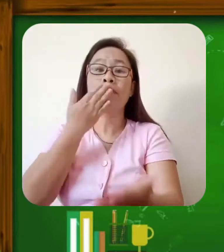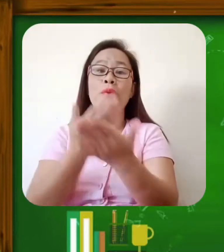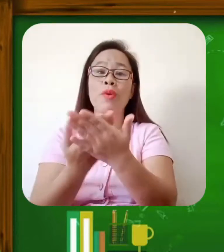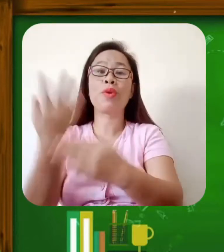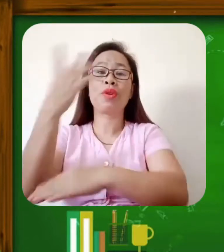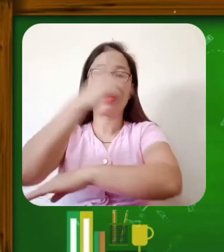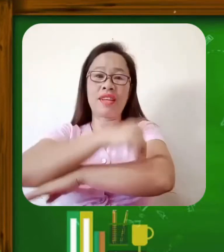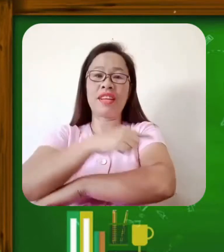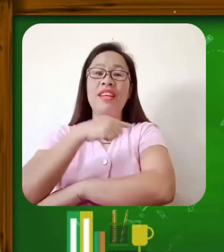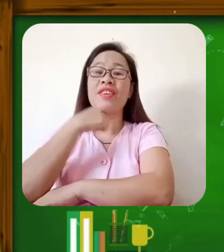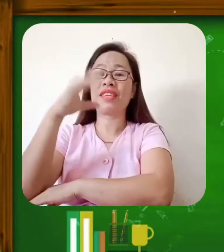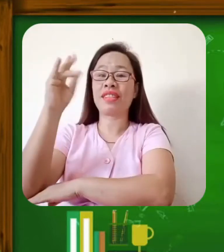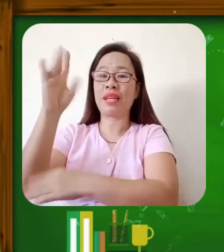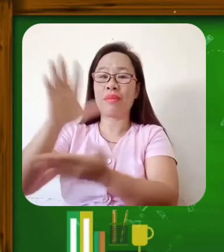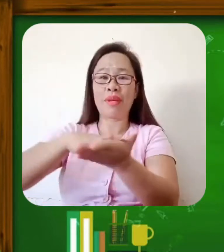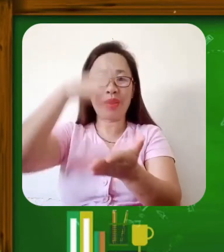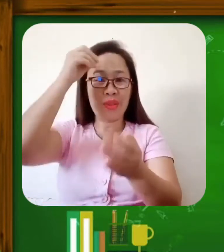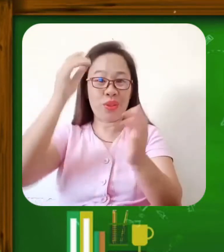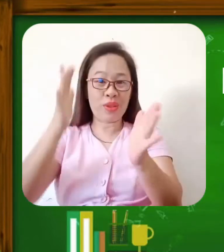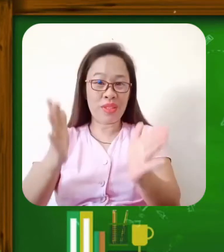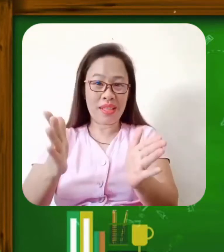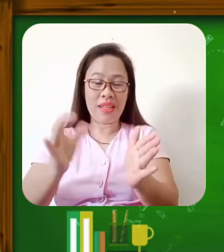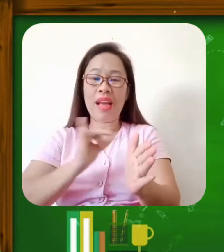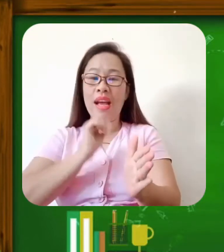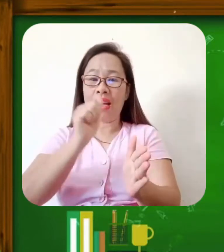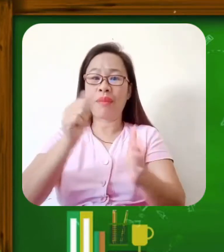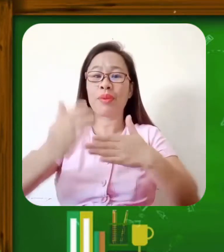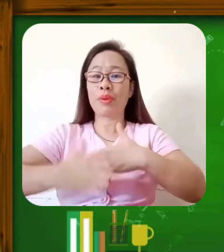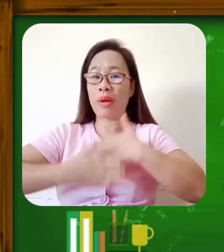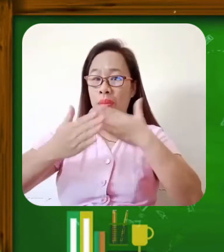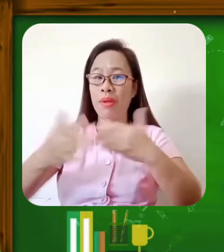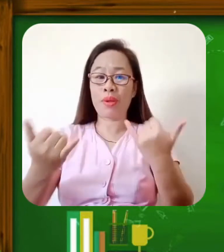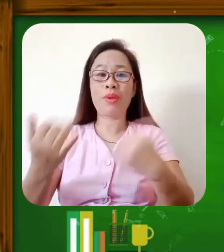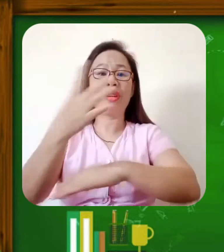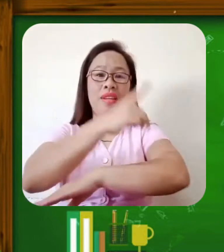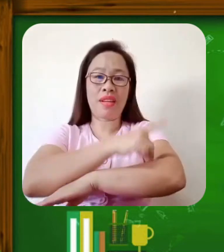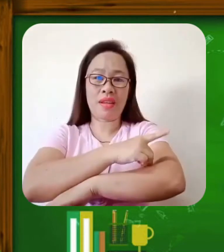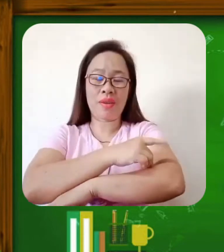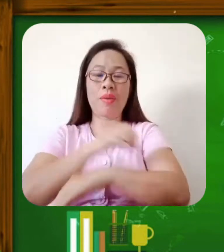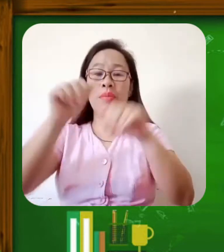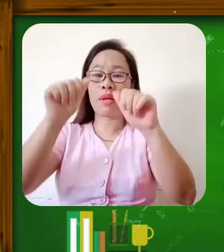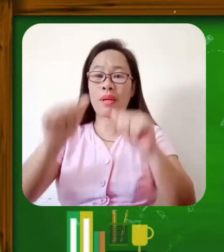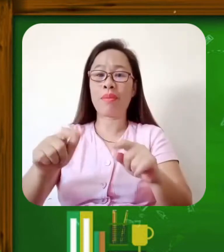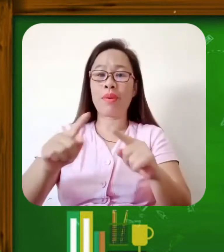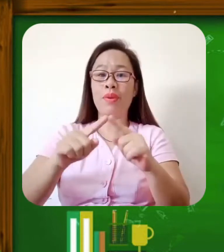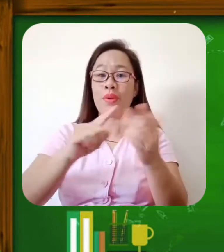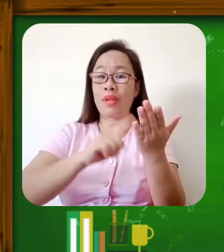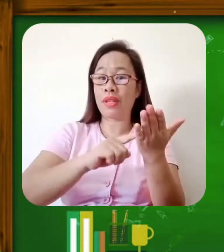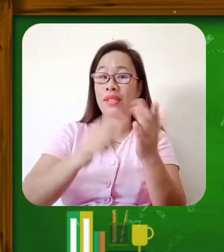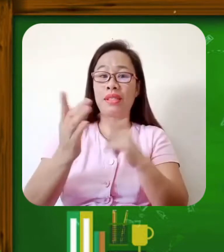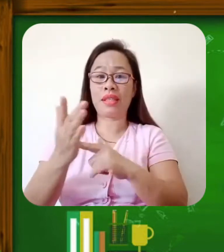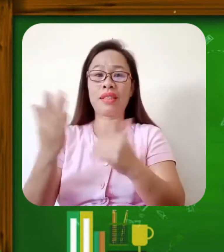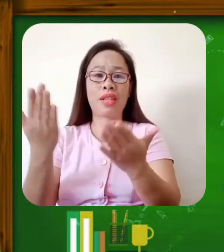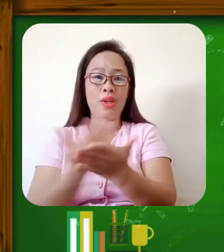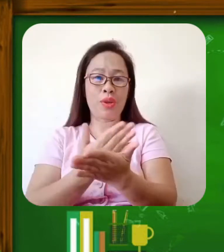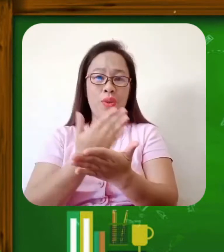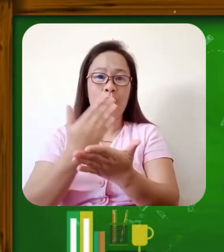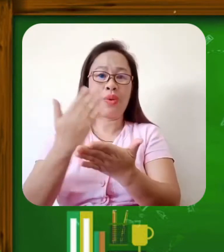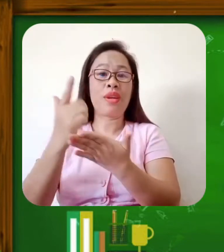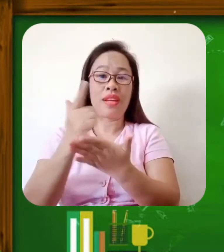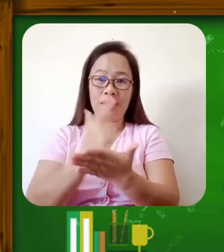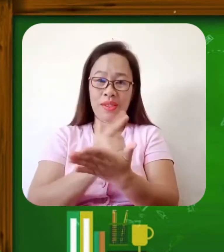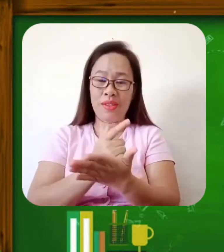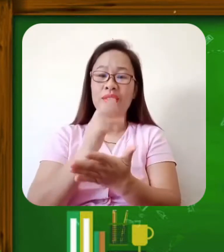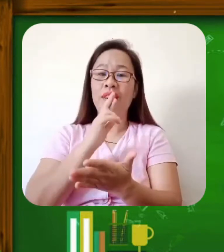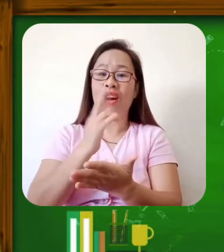Good day, grade 7 students. I am so glad that today we will be able to discuss a new topic. Are you